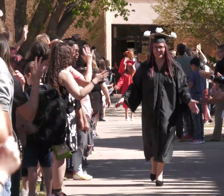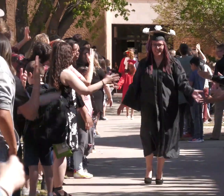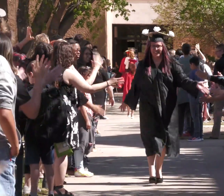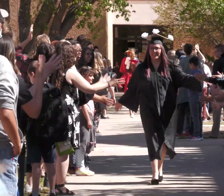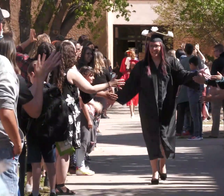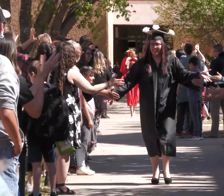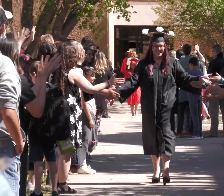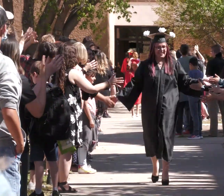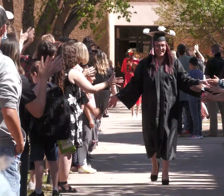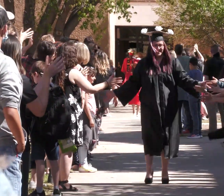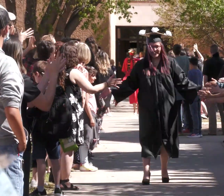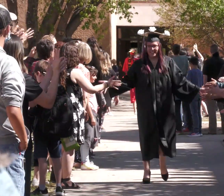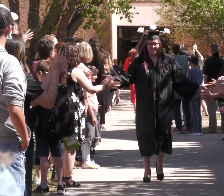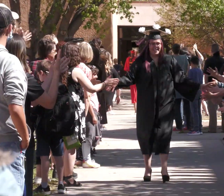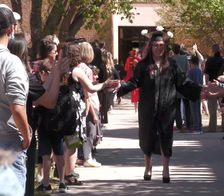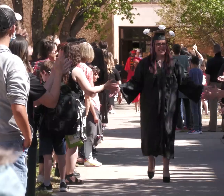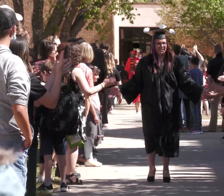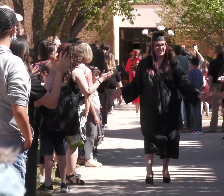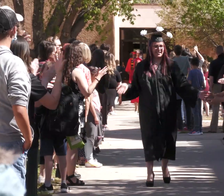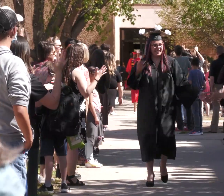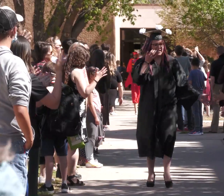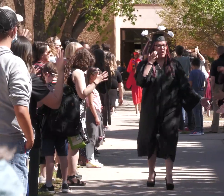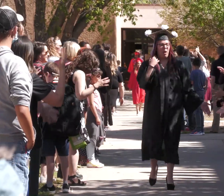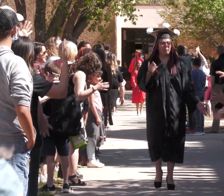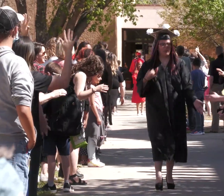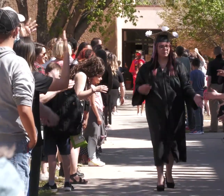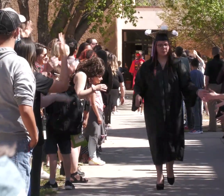High-fiving students and staff on both sides of the sidewalk.